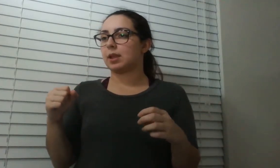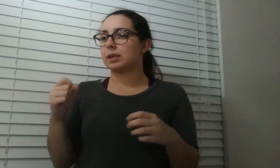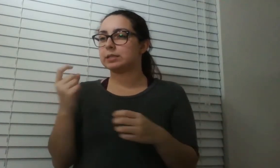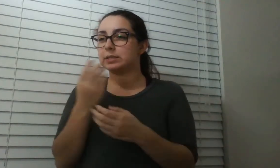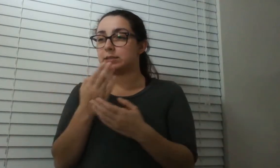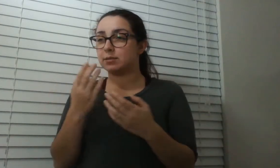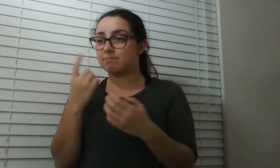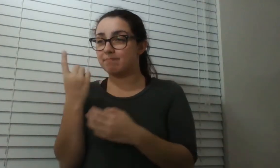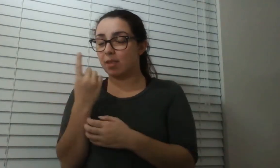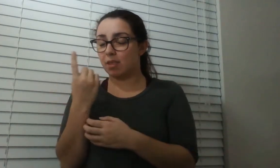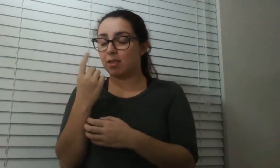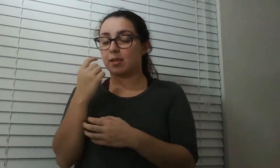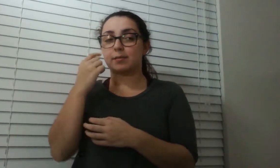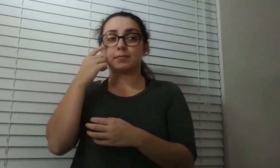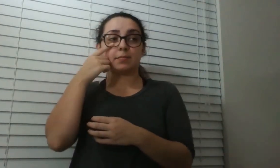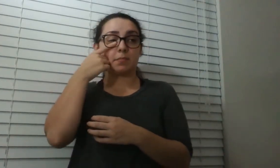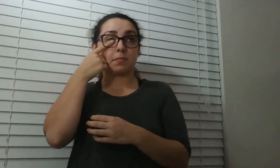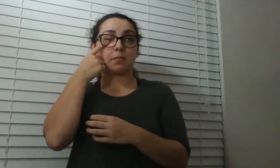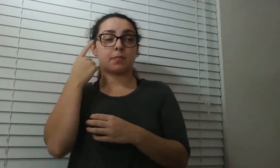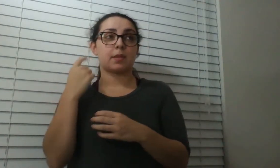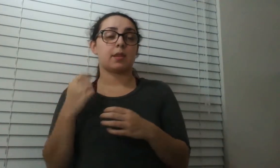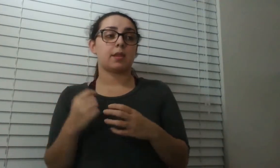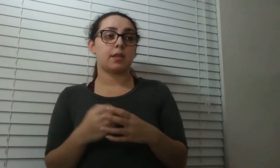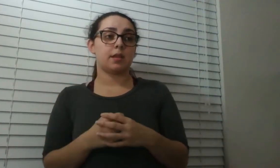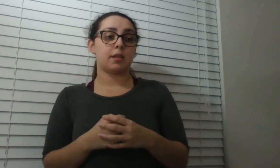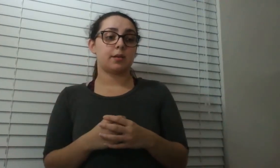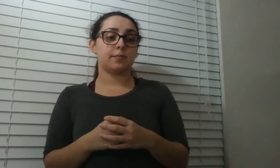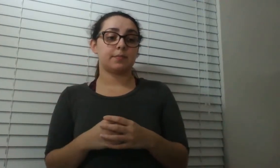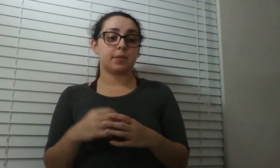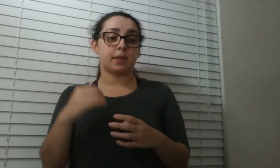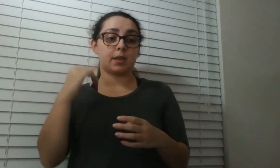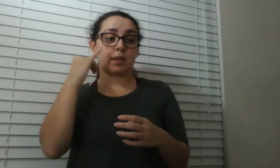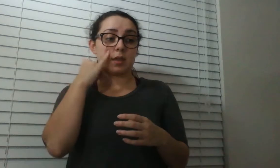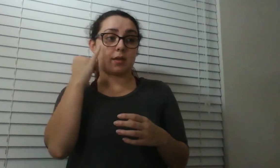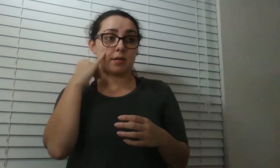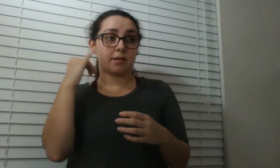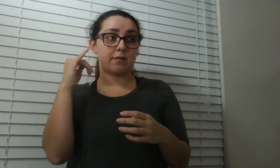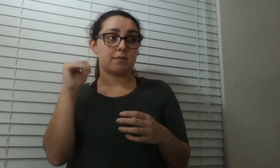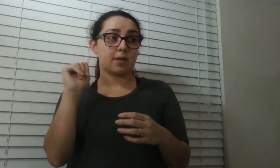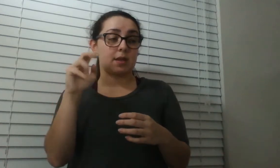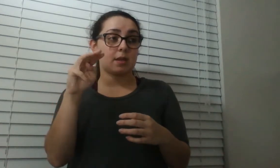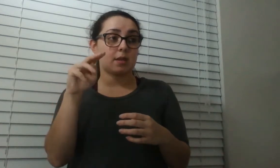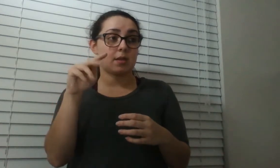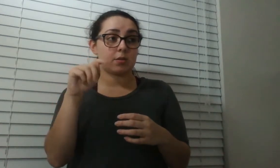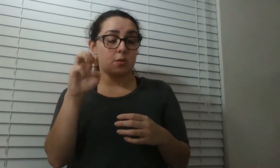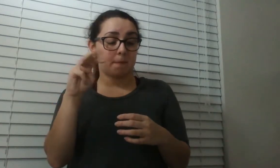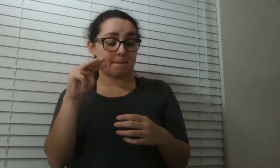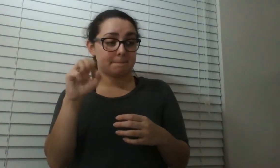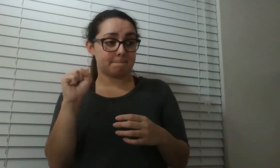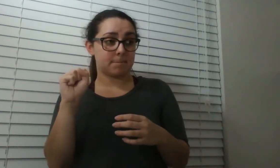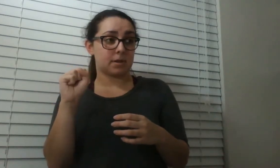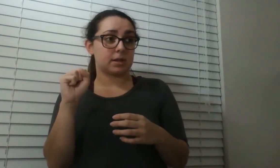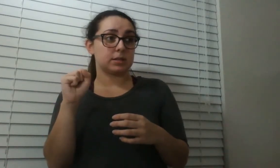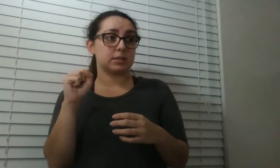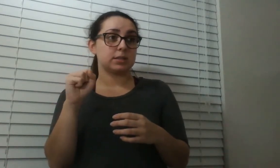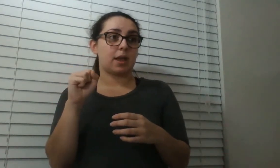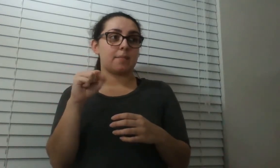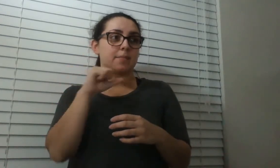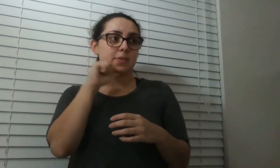right there actually went on that date, whereas the Adams of Swamp Gas Robert weren't there. Right. I think you got it exactly right, Jed. It's